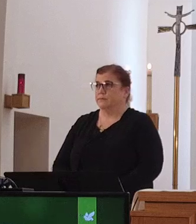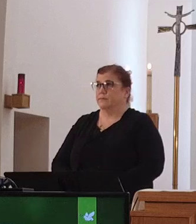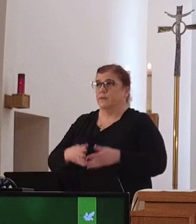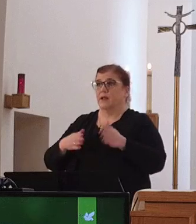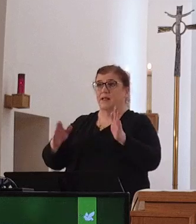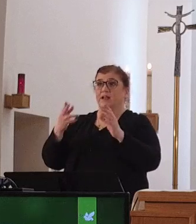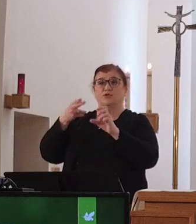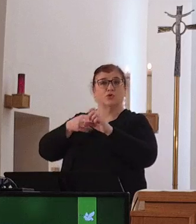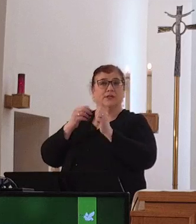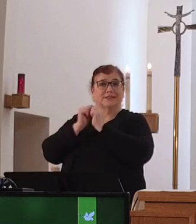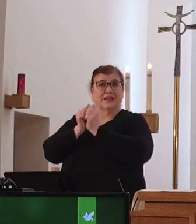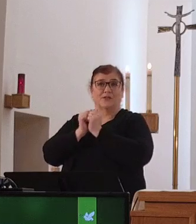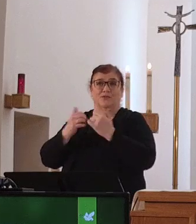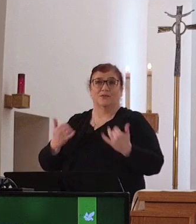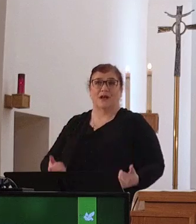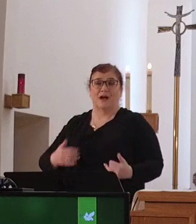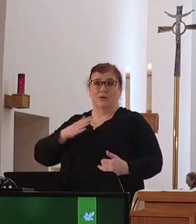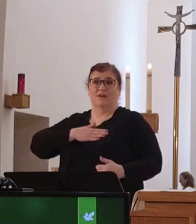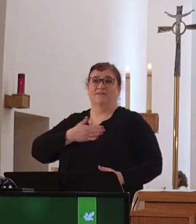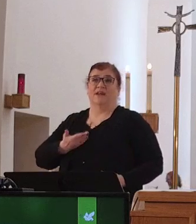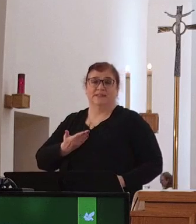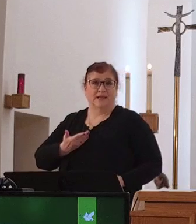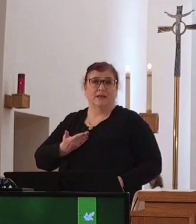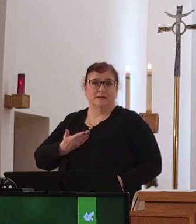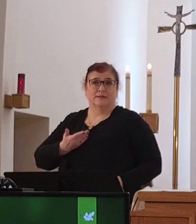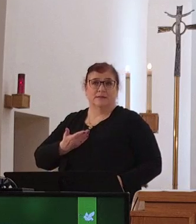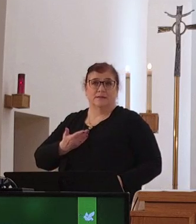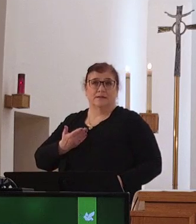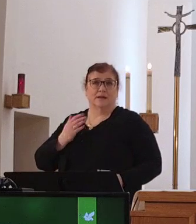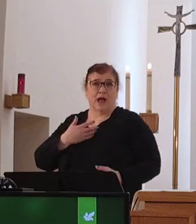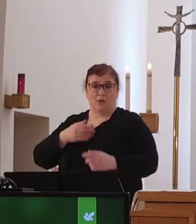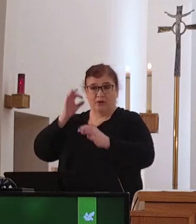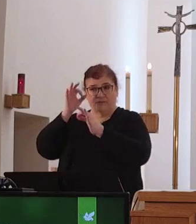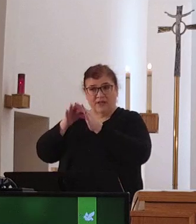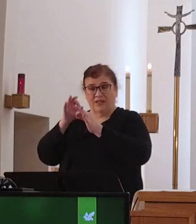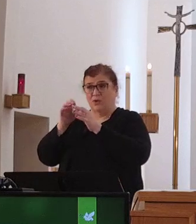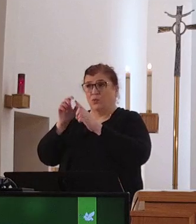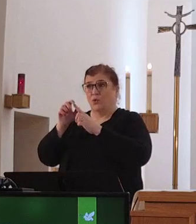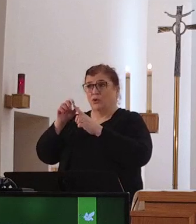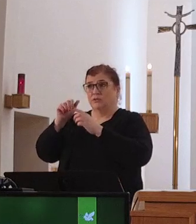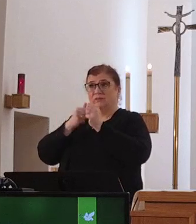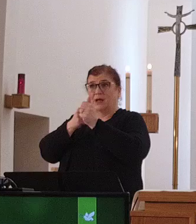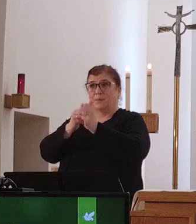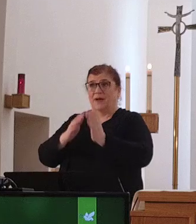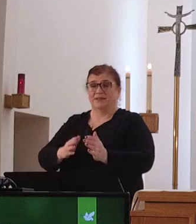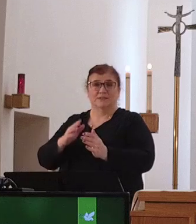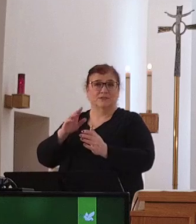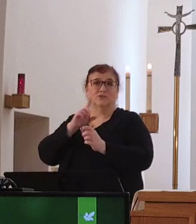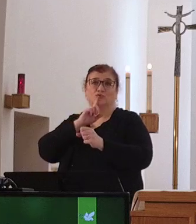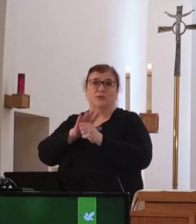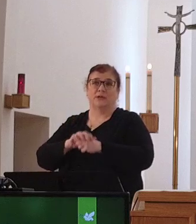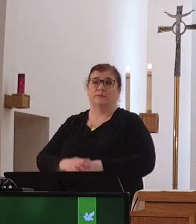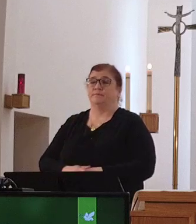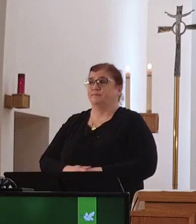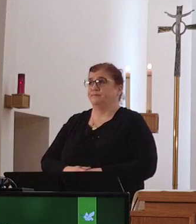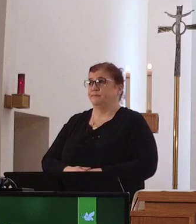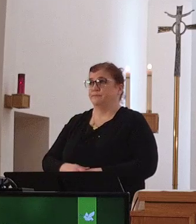Let us join together now in confessing our faith in the words of the Apostles' Creed.